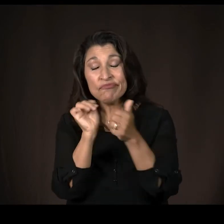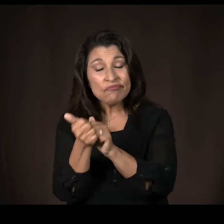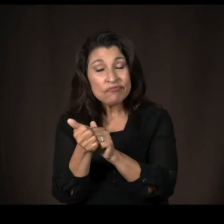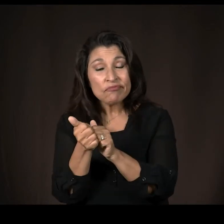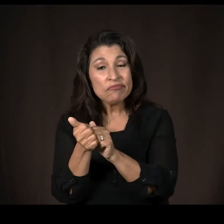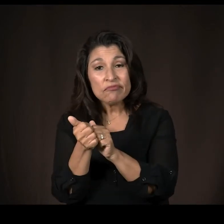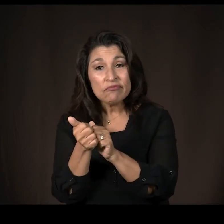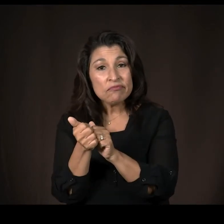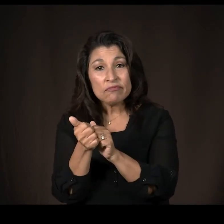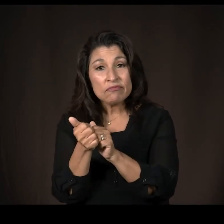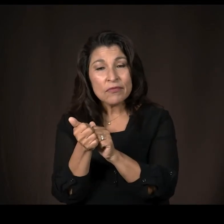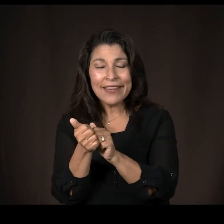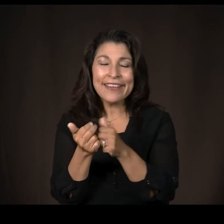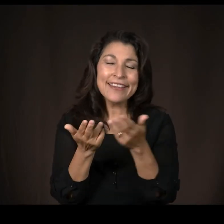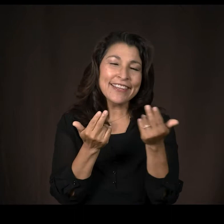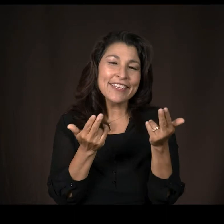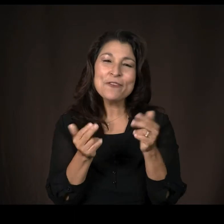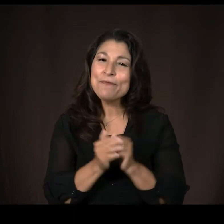change.